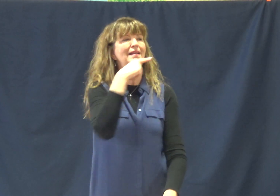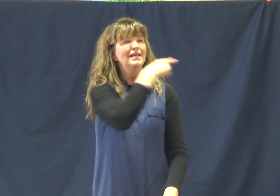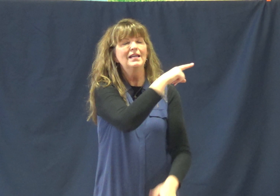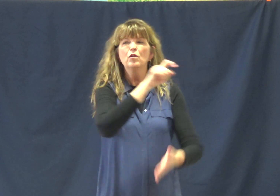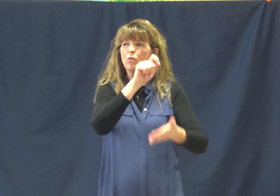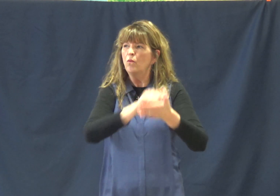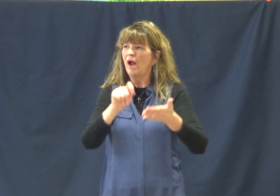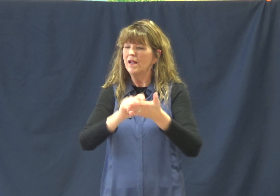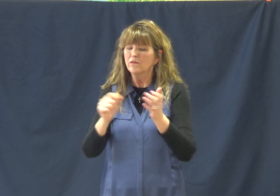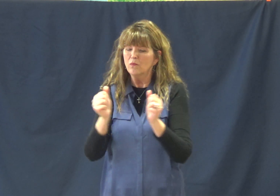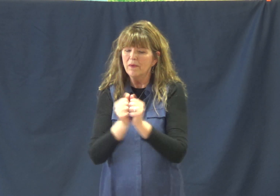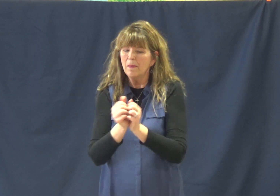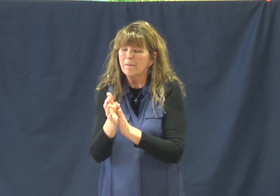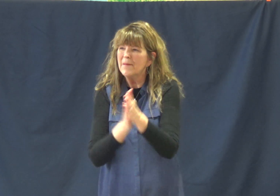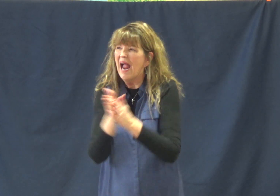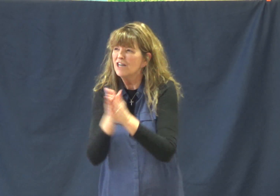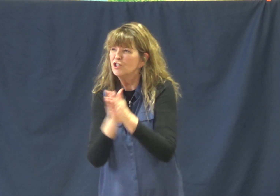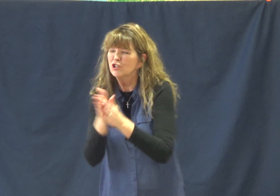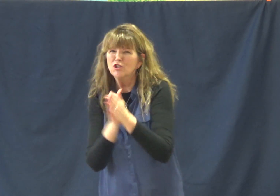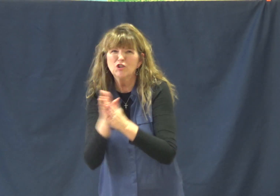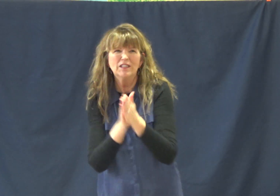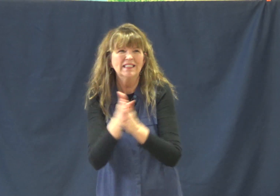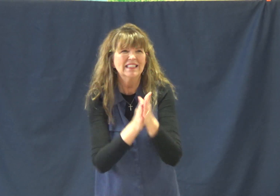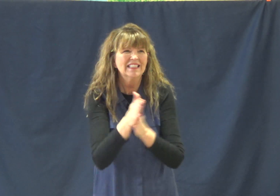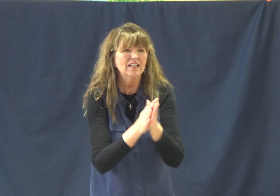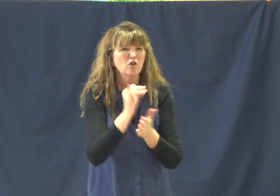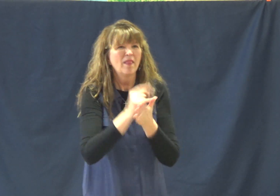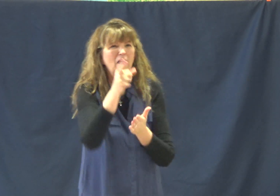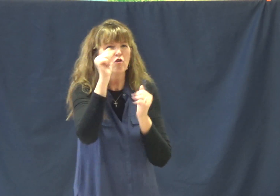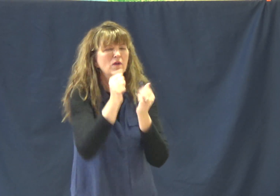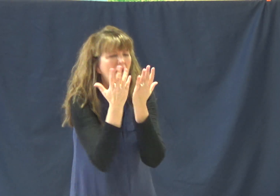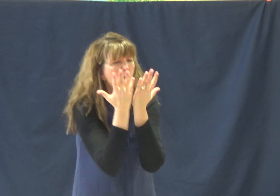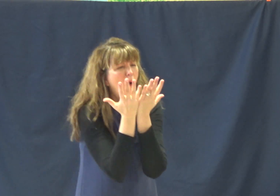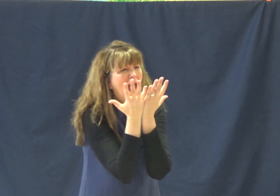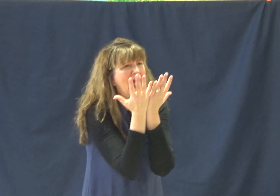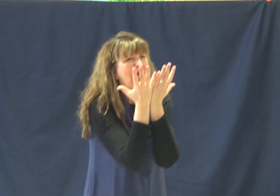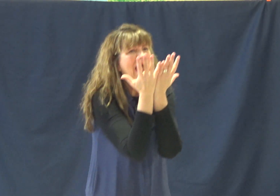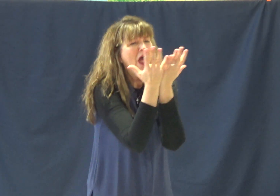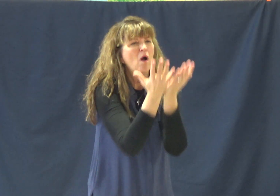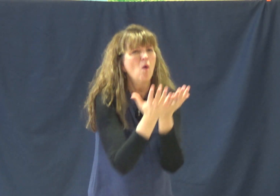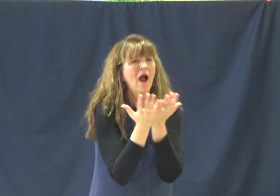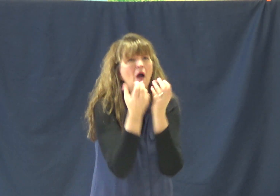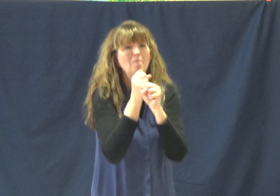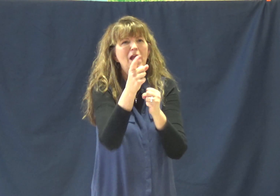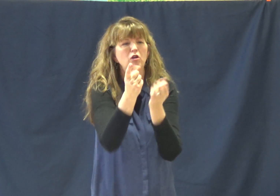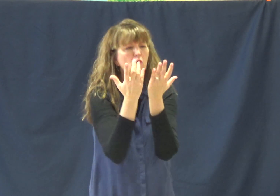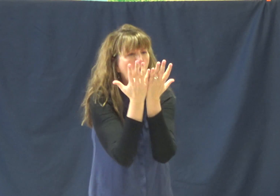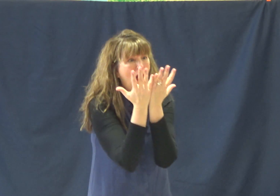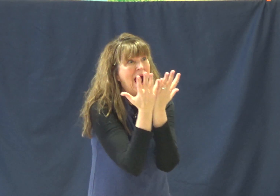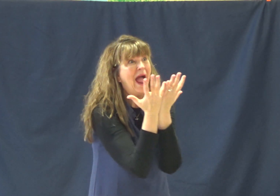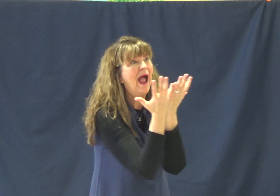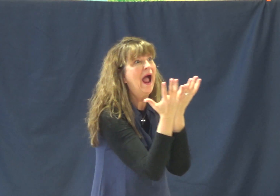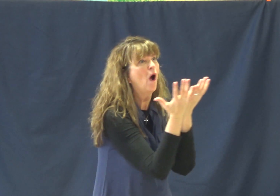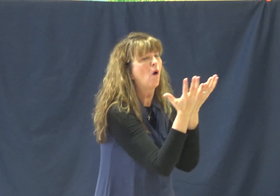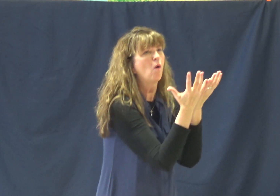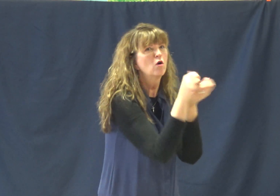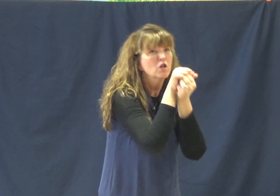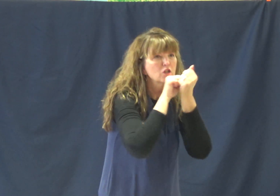Paul writes of God's sovereignty and his grace, and he does it with such passion that as the